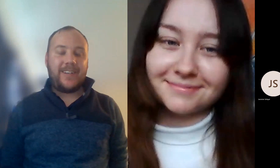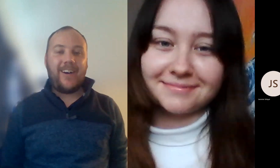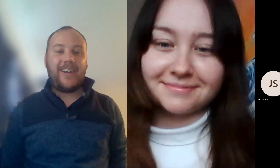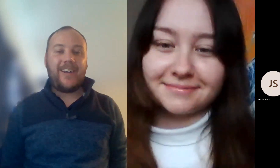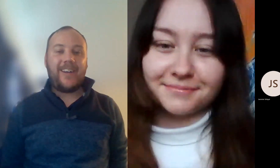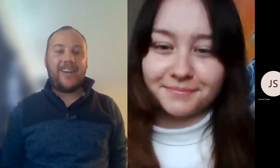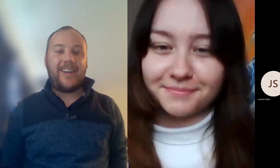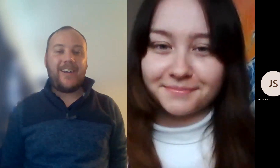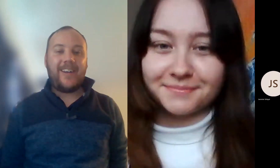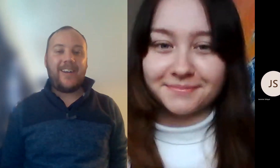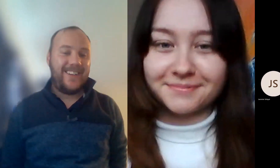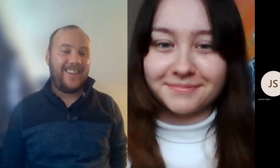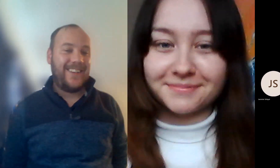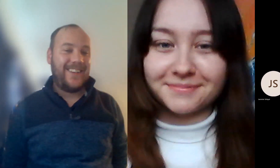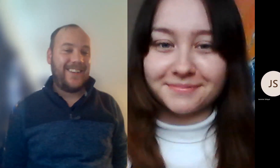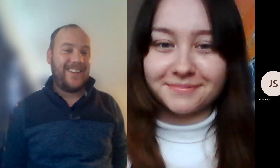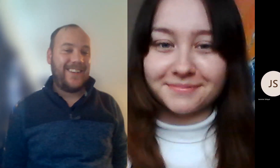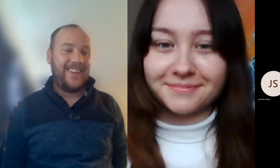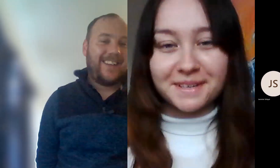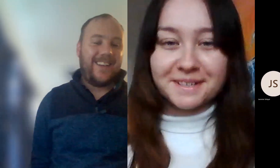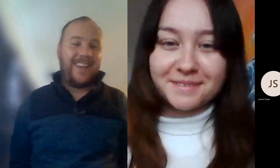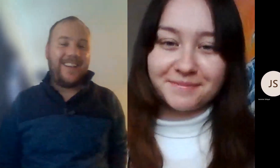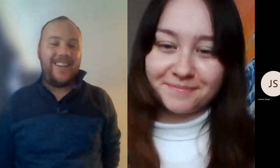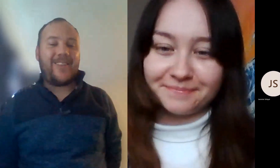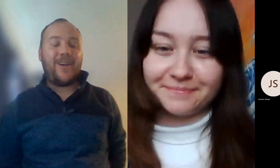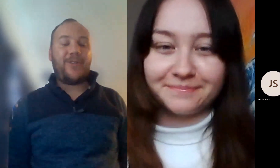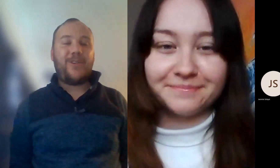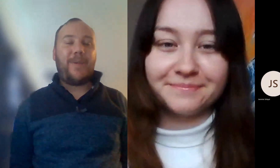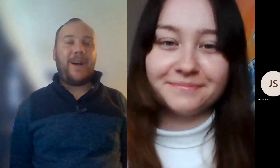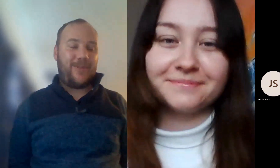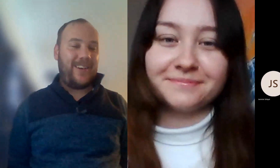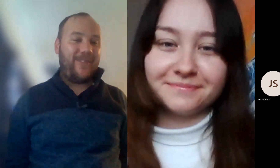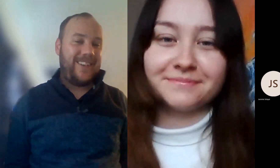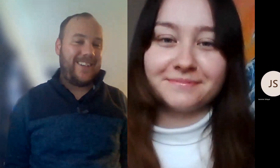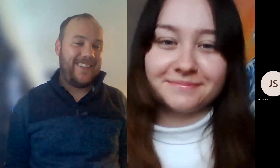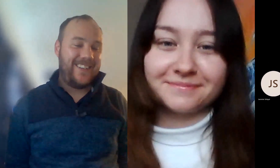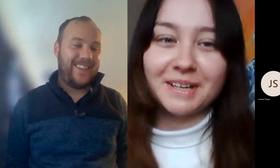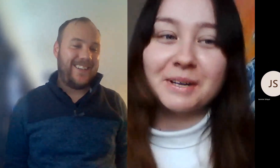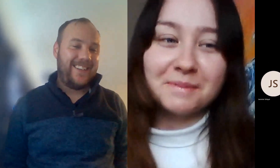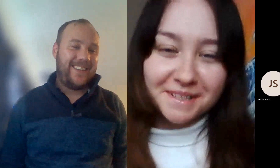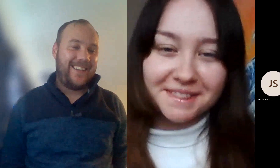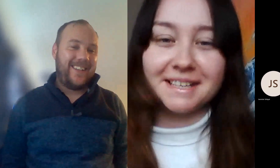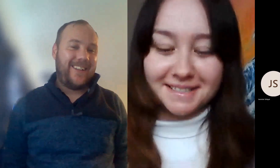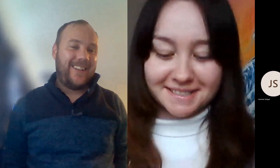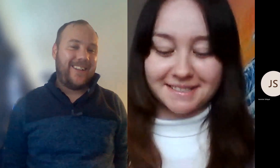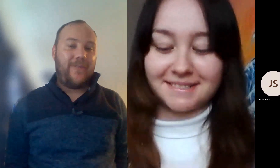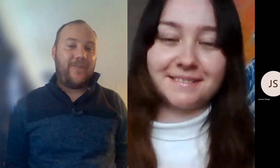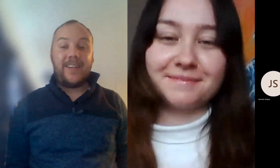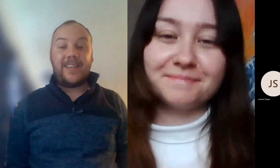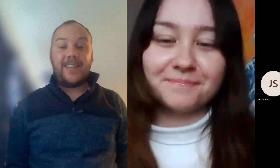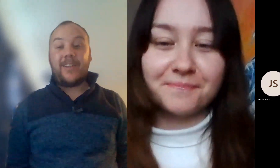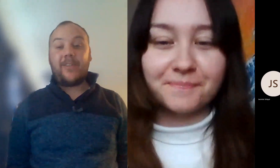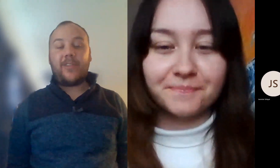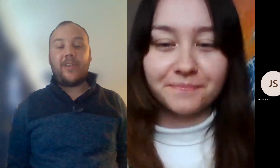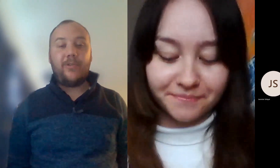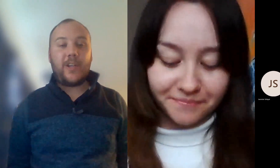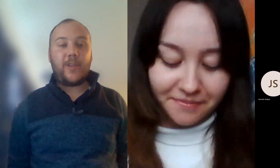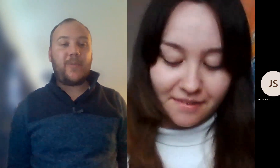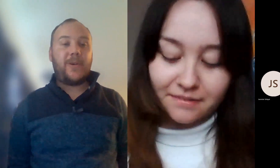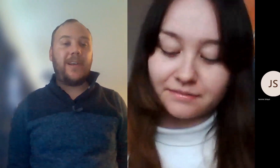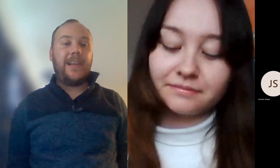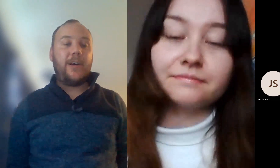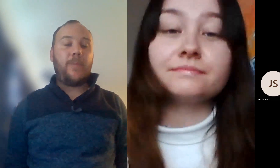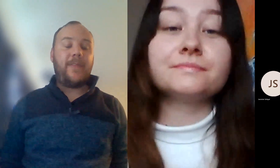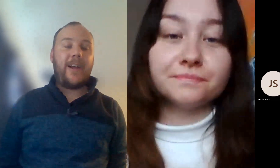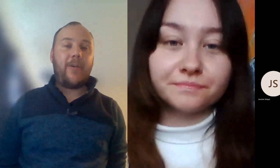Brilliant. Fantastic. Hi there, Rosie. Hi, how are you? Yes, I'm not too bad. Yourself? I'm good, thanks. Fantastic.